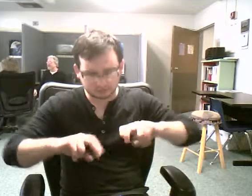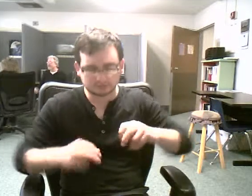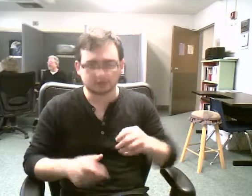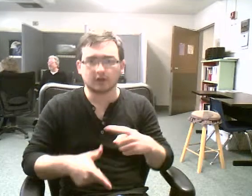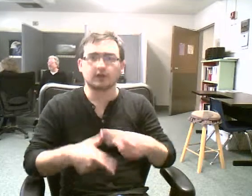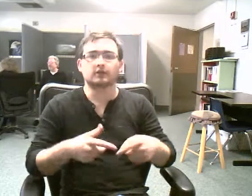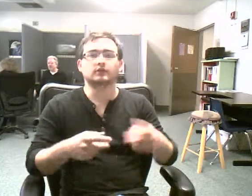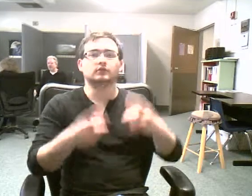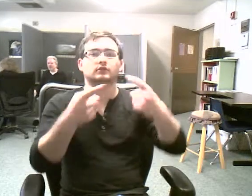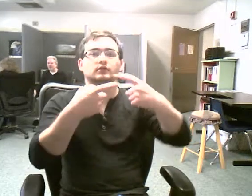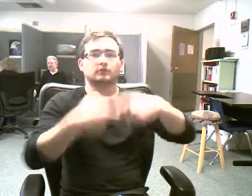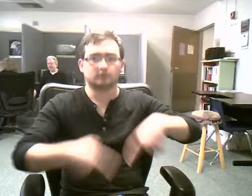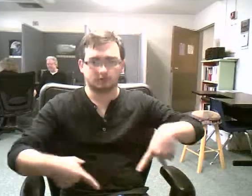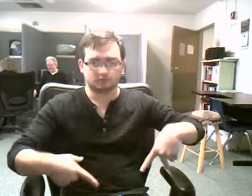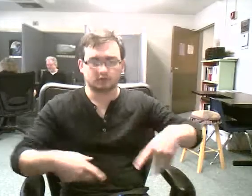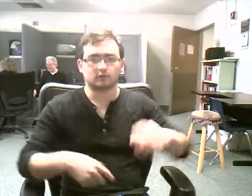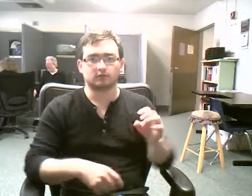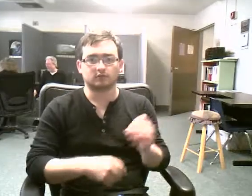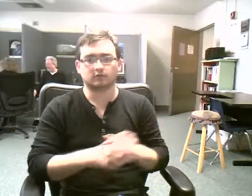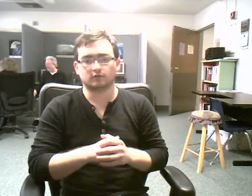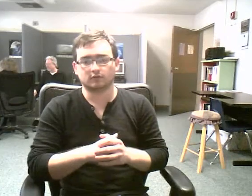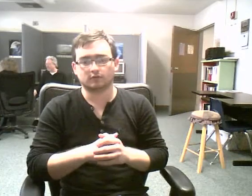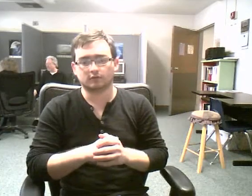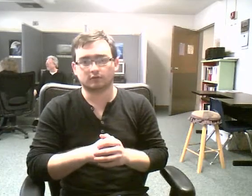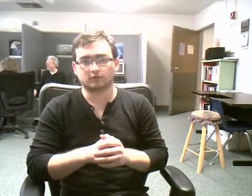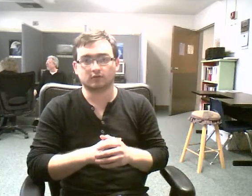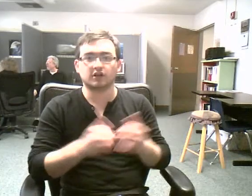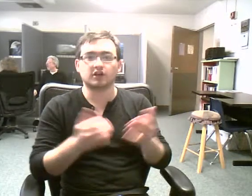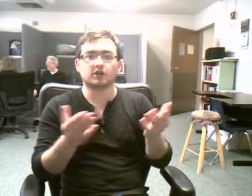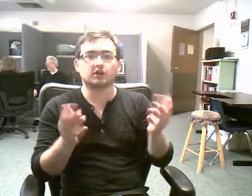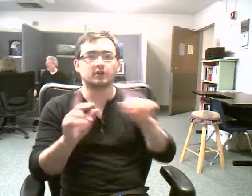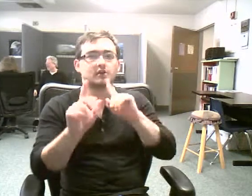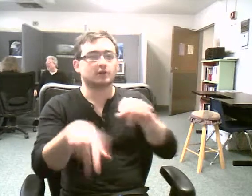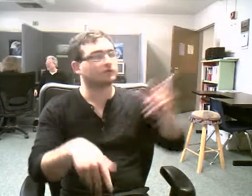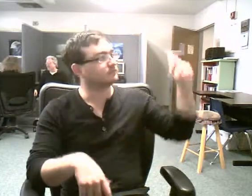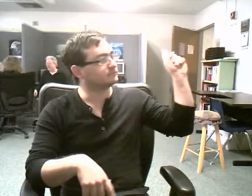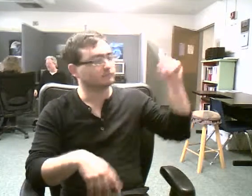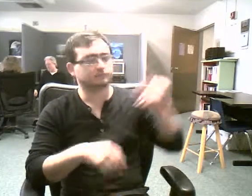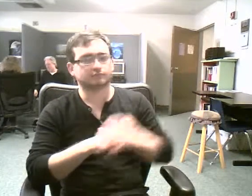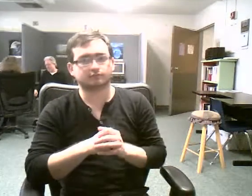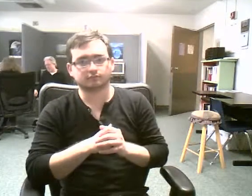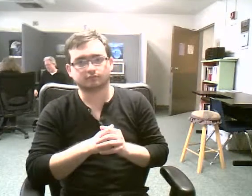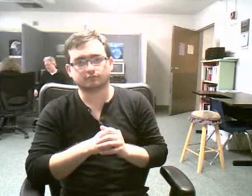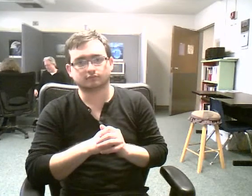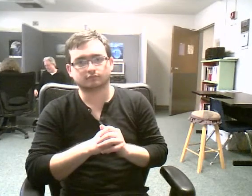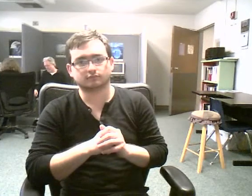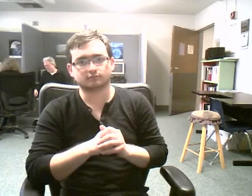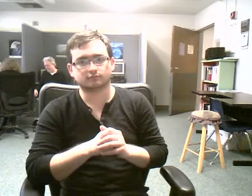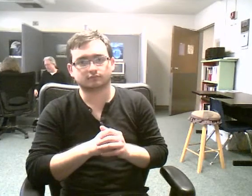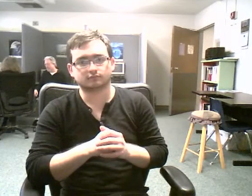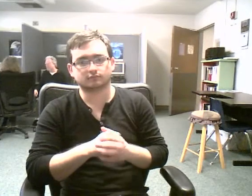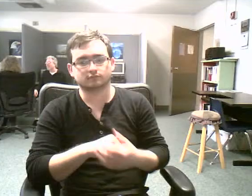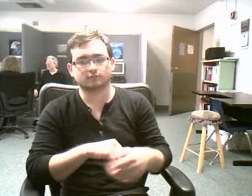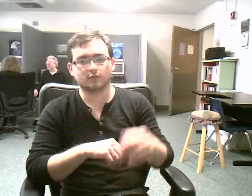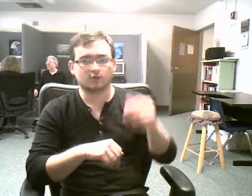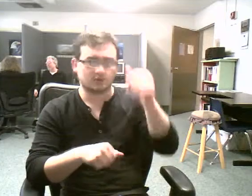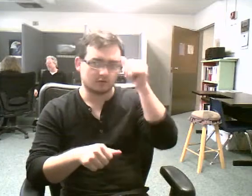Here are the answers. Notice that sodium and chlorine react, we get sodium chloride. Chlorine is only diatomic when it's by